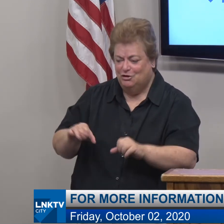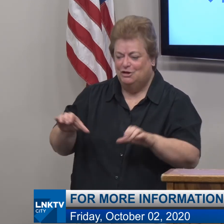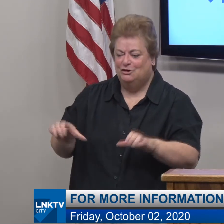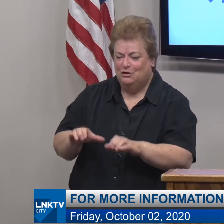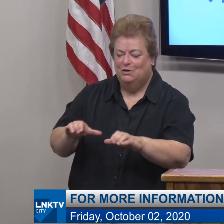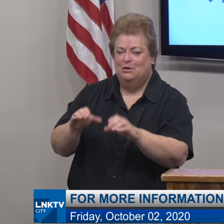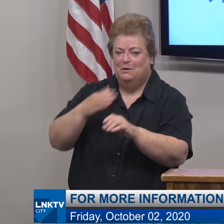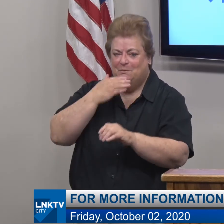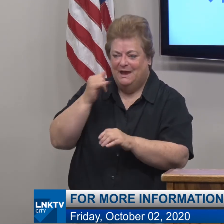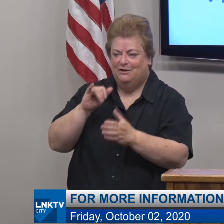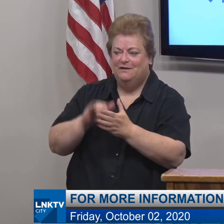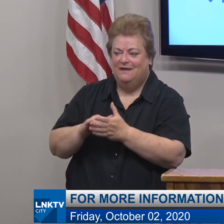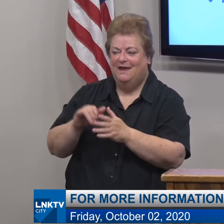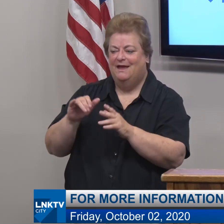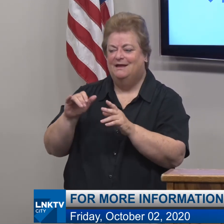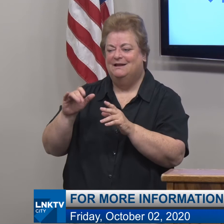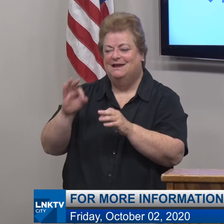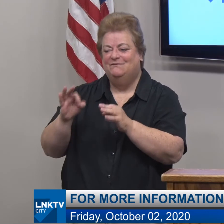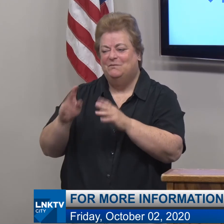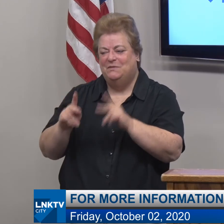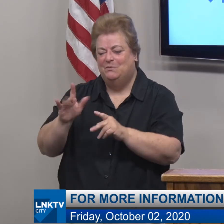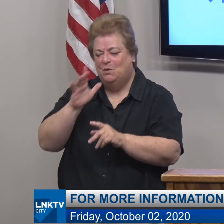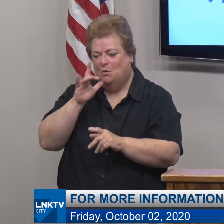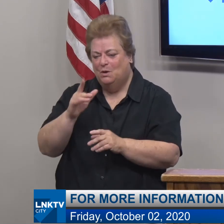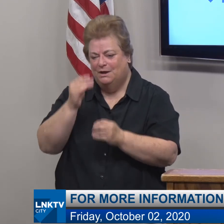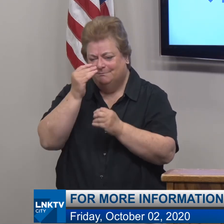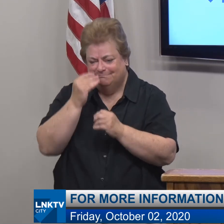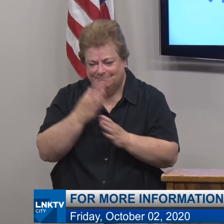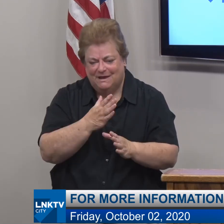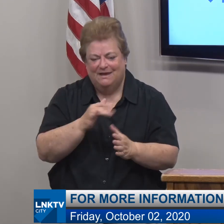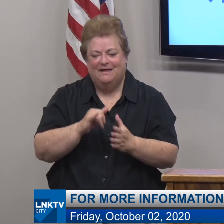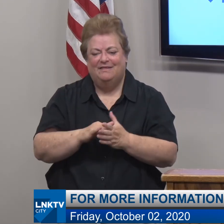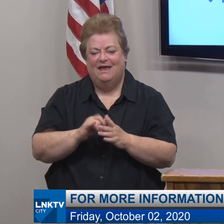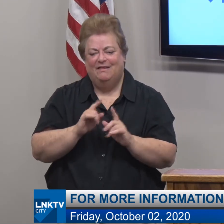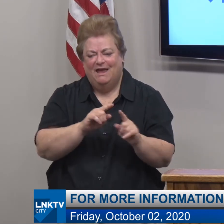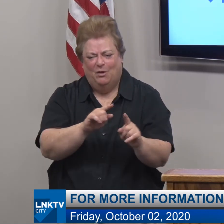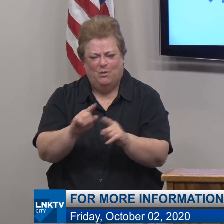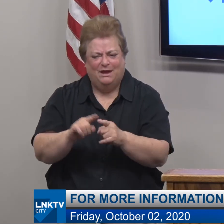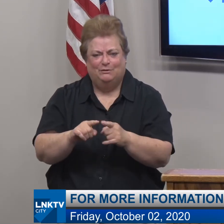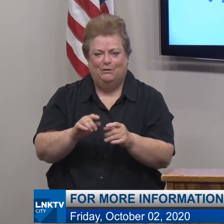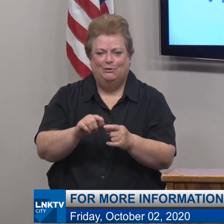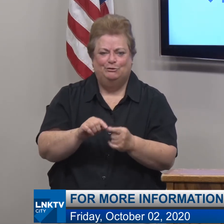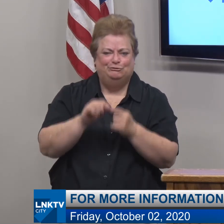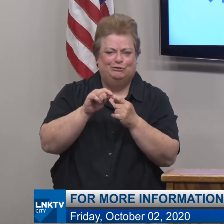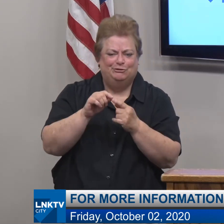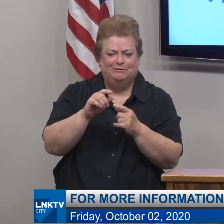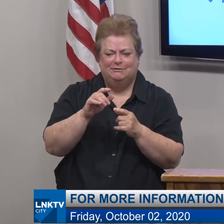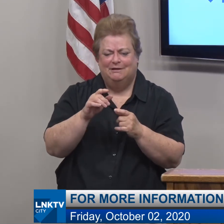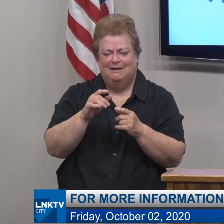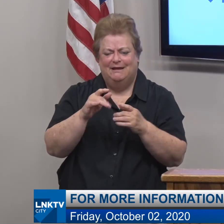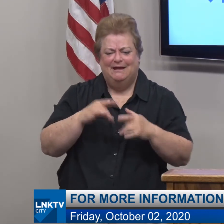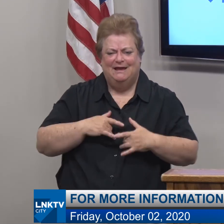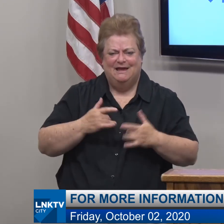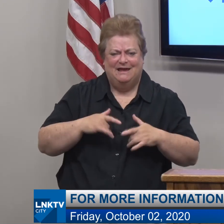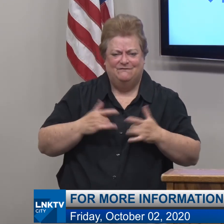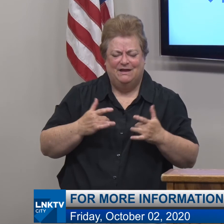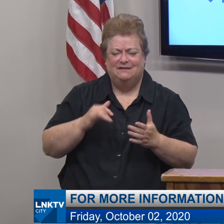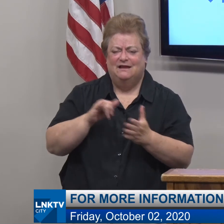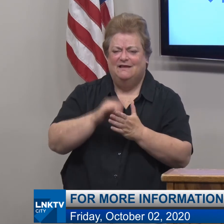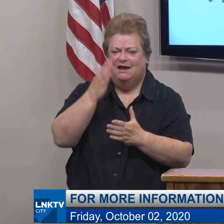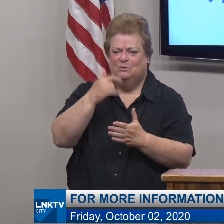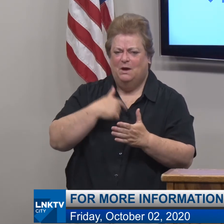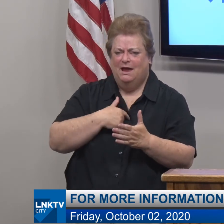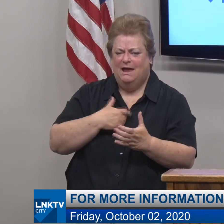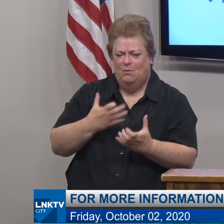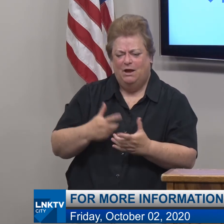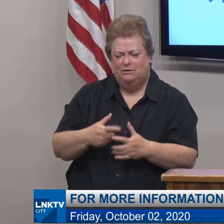shared that they had been at certain events or had certain activities. So that's why I brought that up today, because it really is